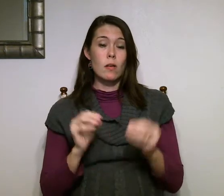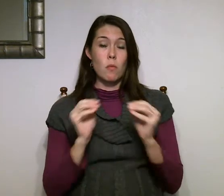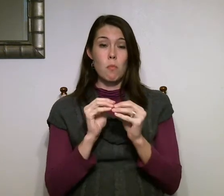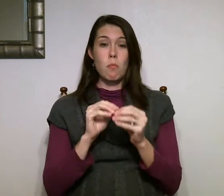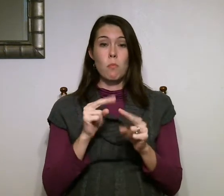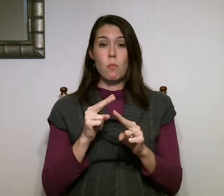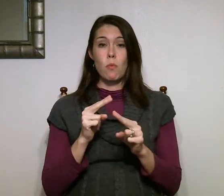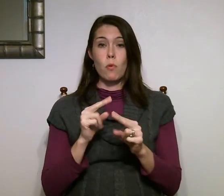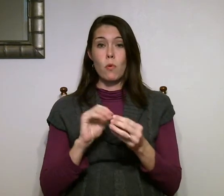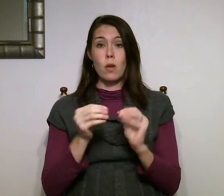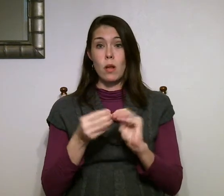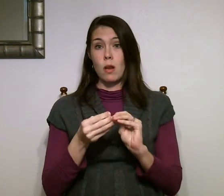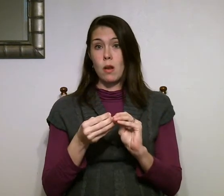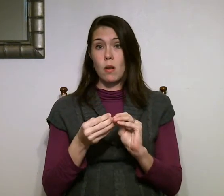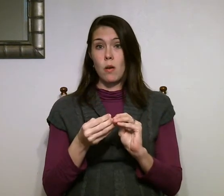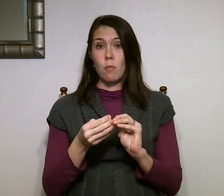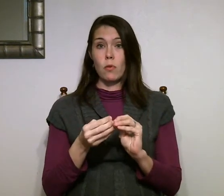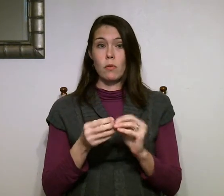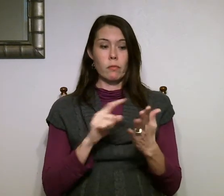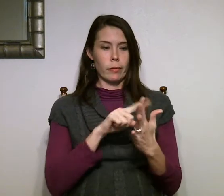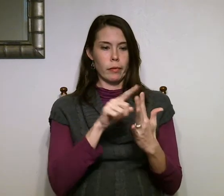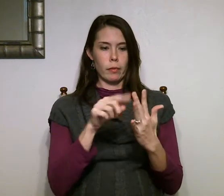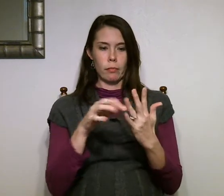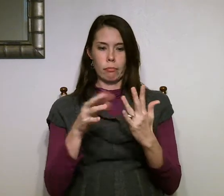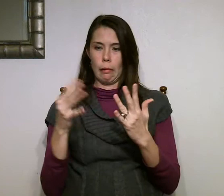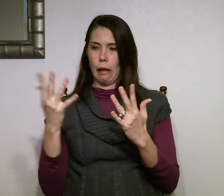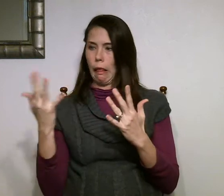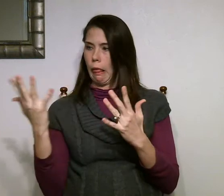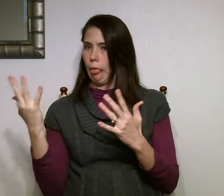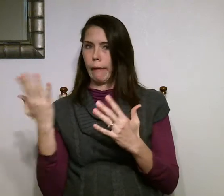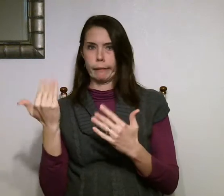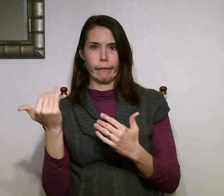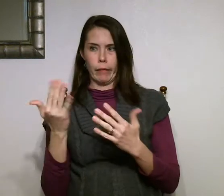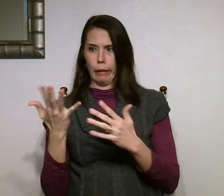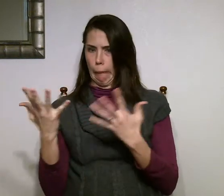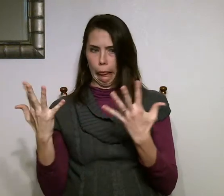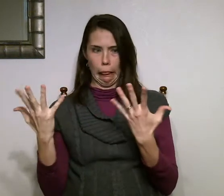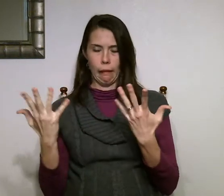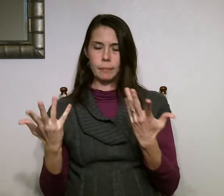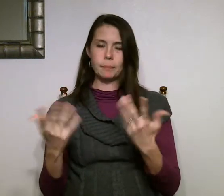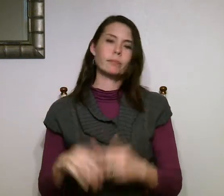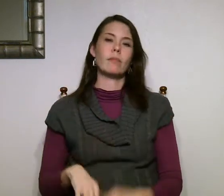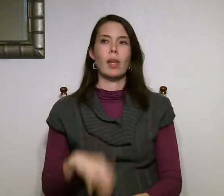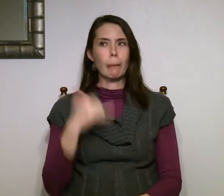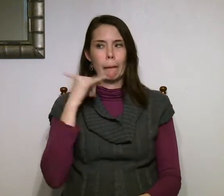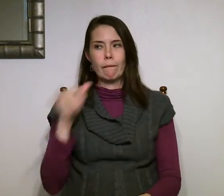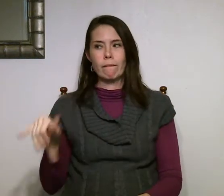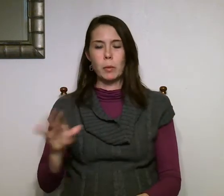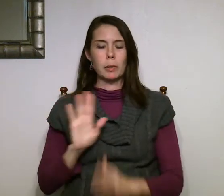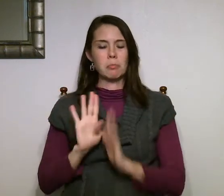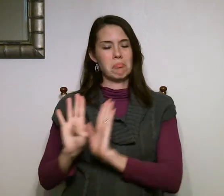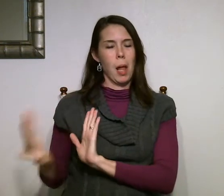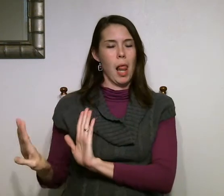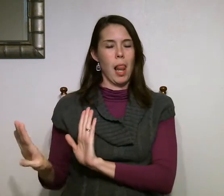phone is ringing, but I'm going to ignore the phone because you're more important. Okay, let's start at the 5. So we start at the